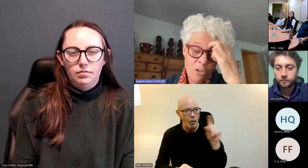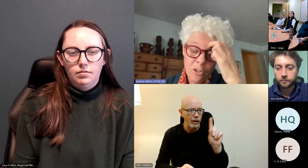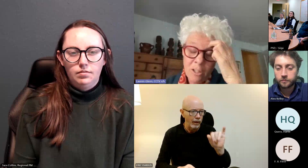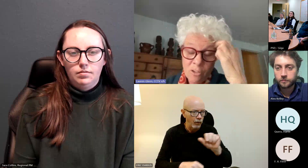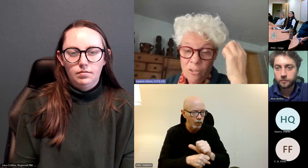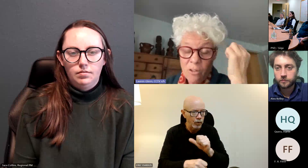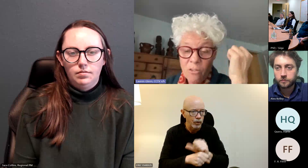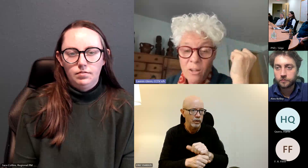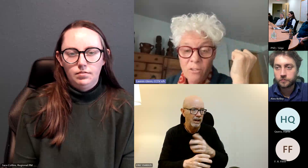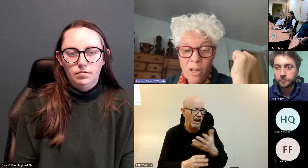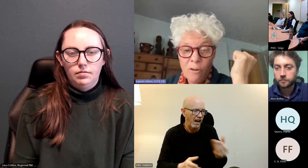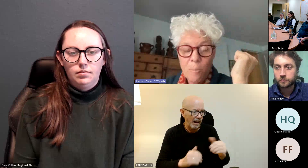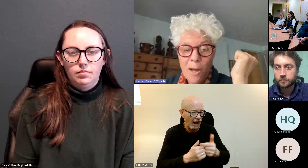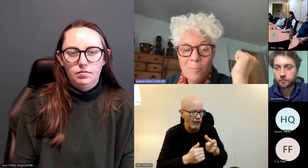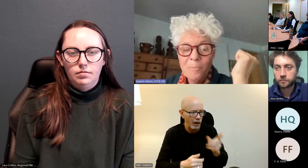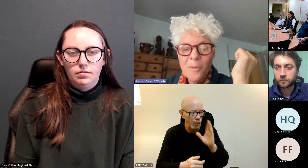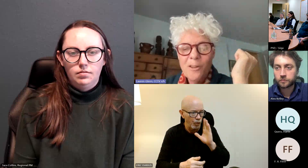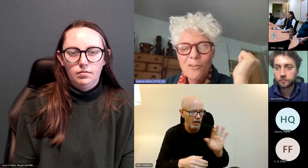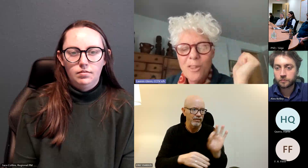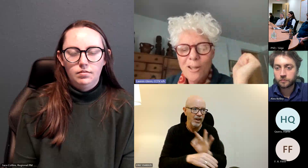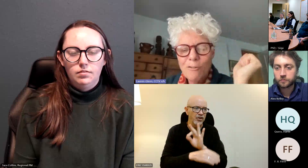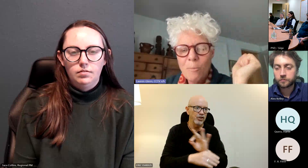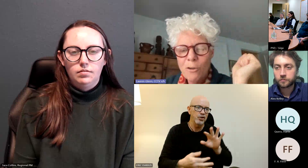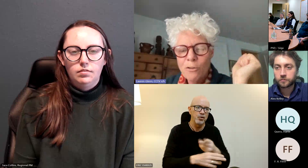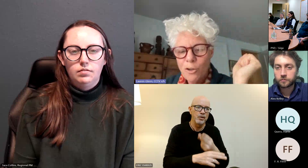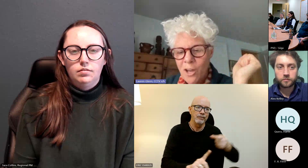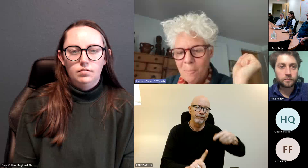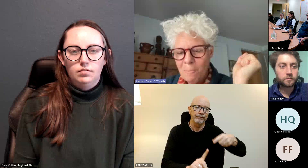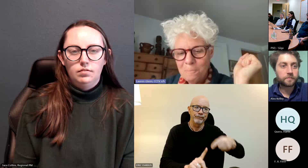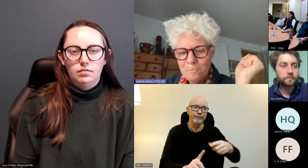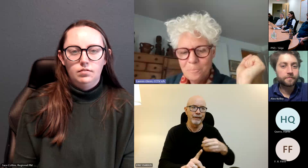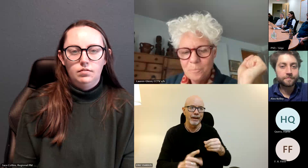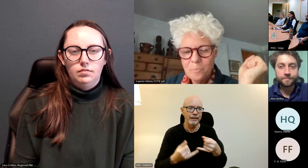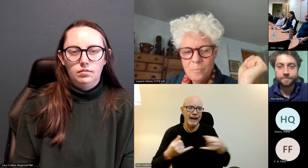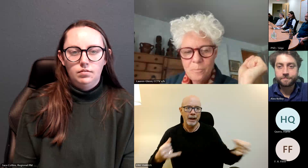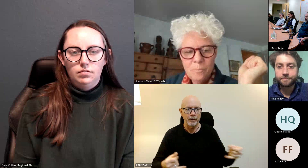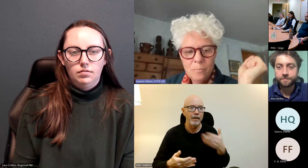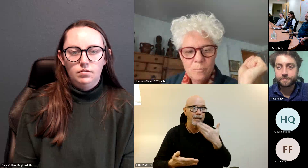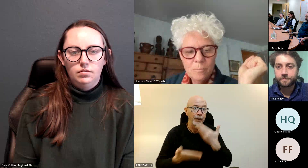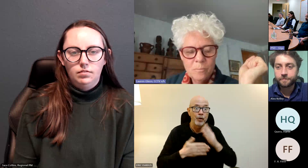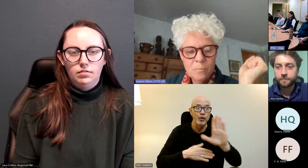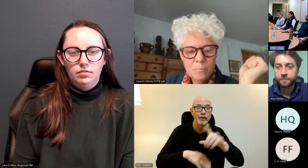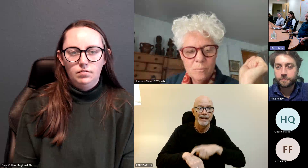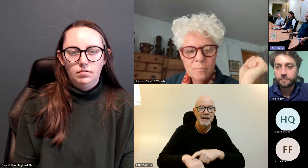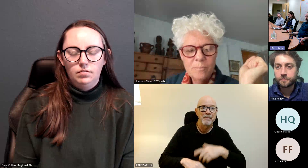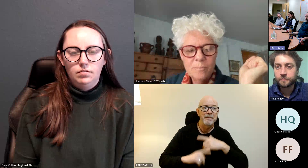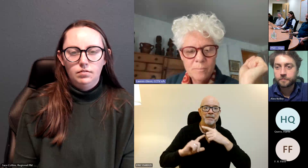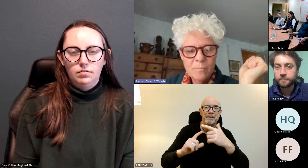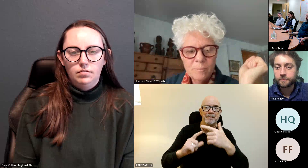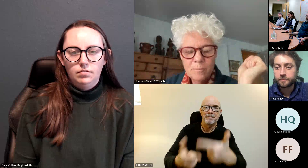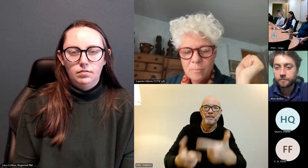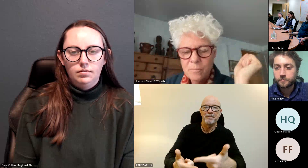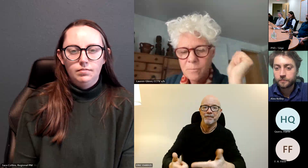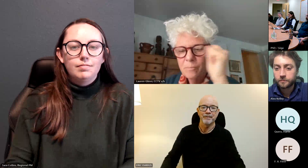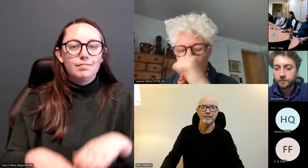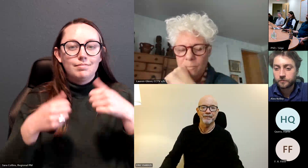existence, functional existence in the state of Vermont. So thank you very much for your time. Thank you, Lauren Glenn.